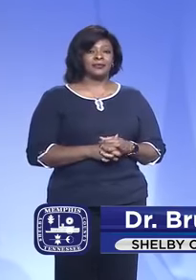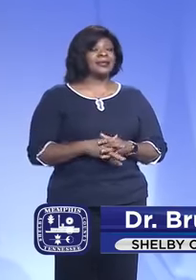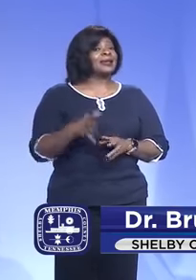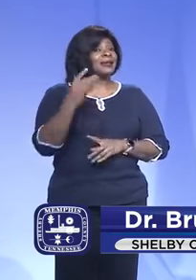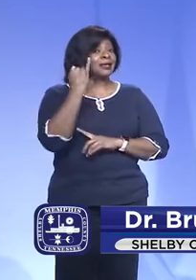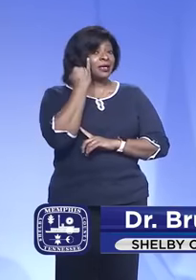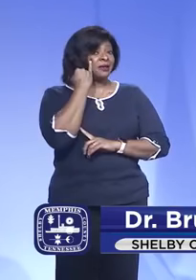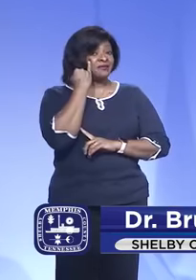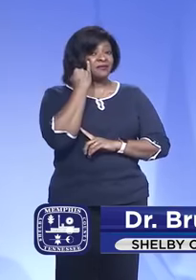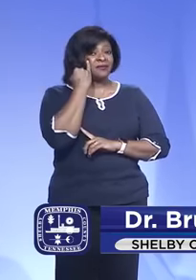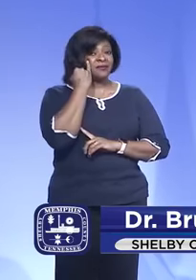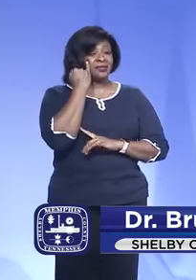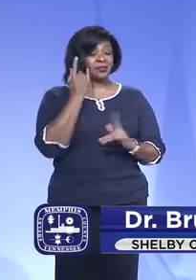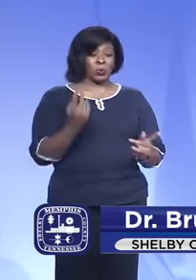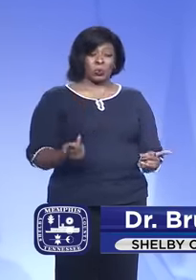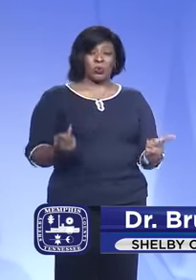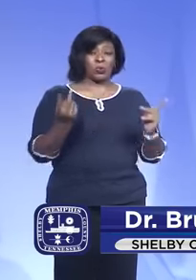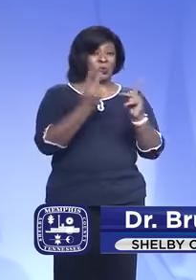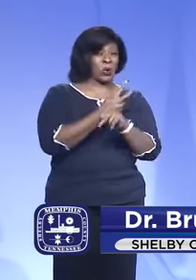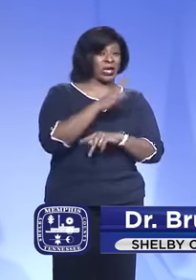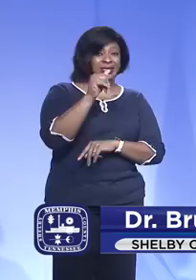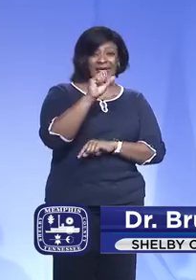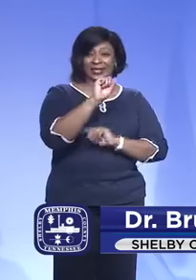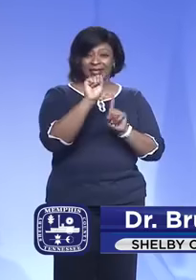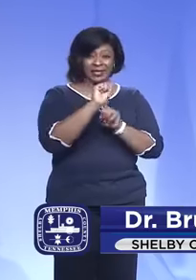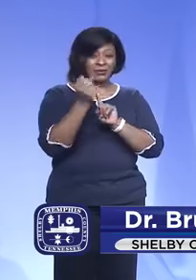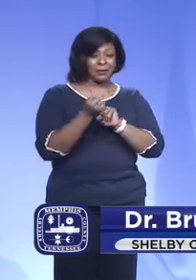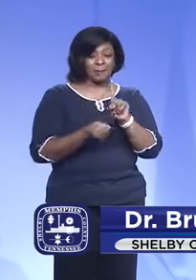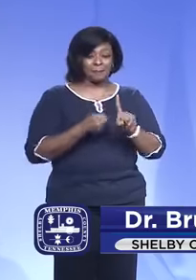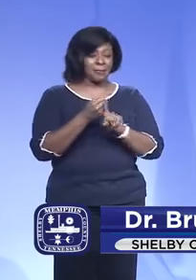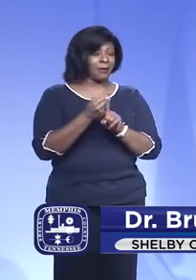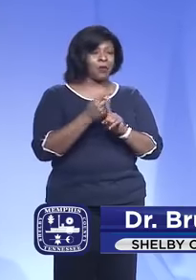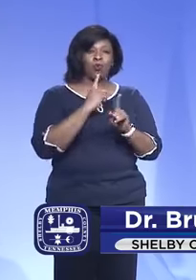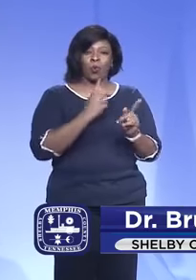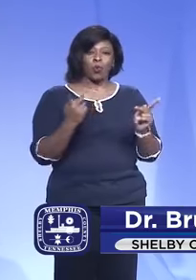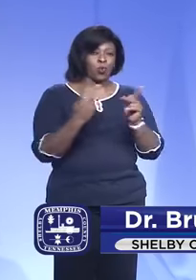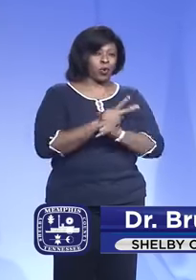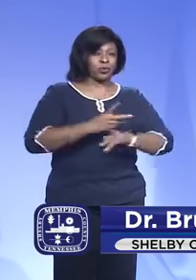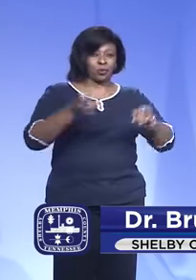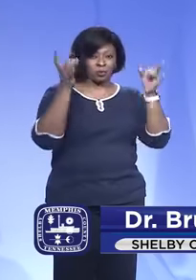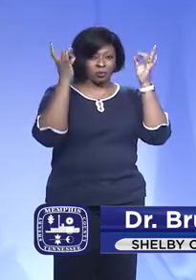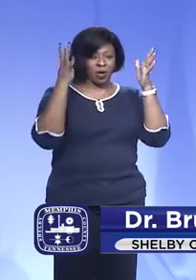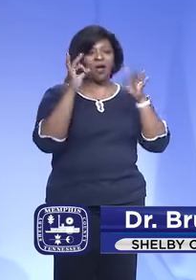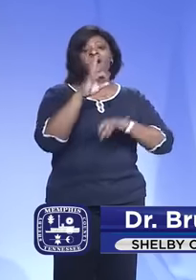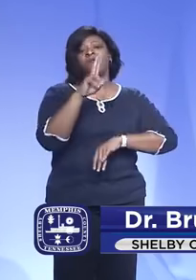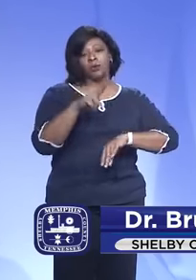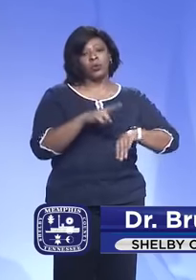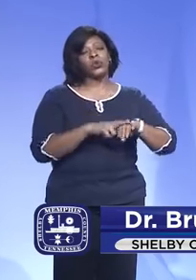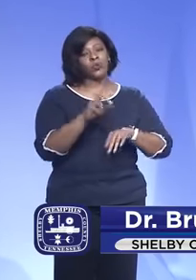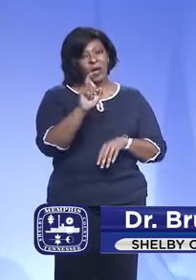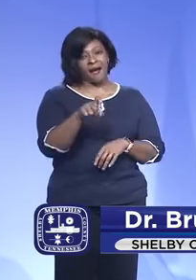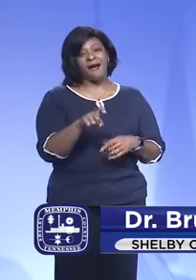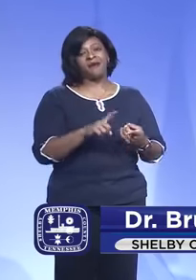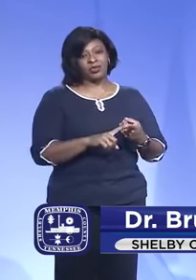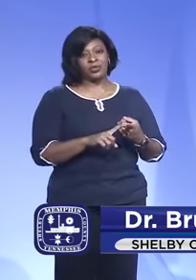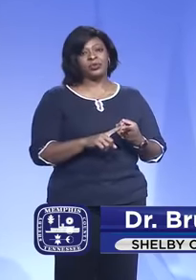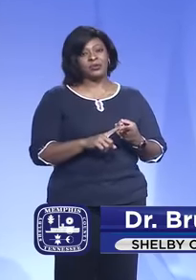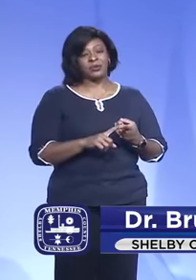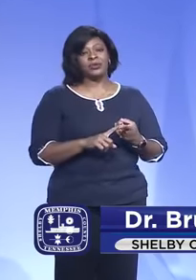If, in the worst case scenario, things get worse, then of course we would have to